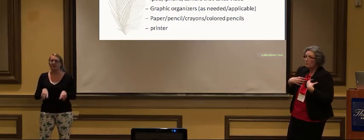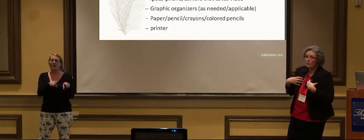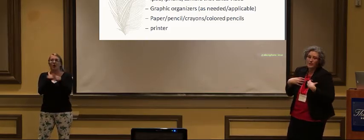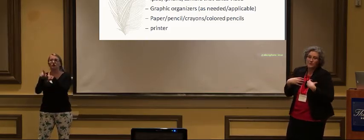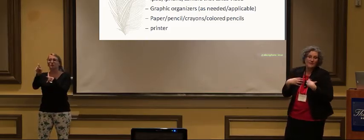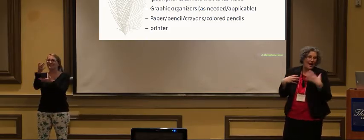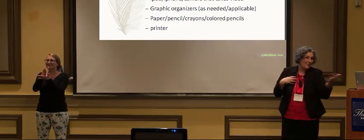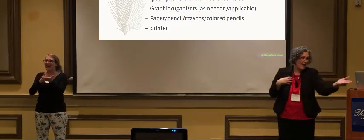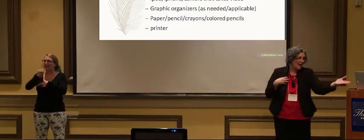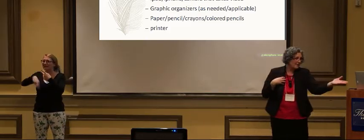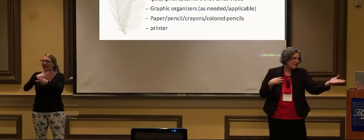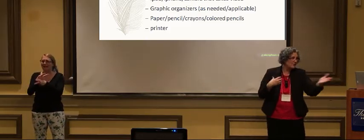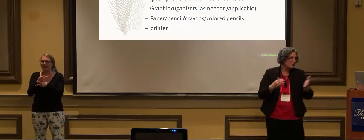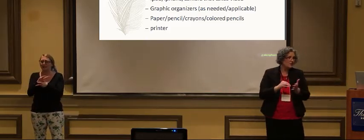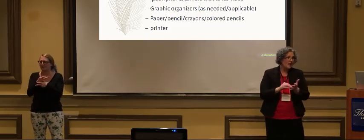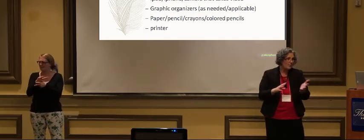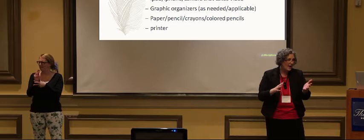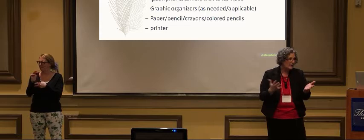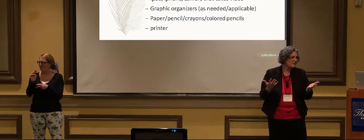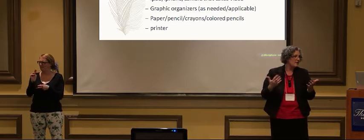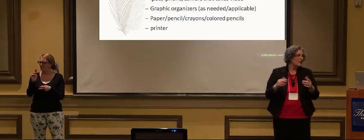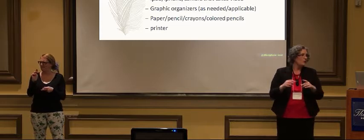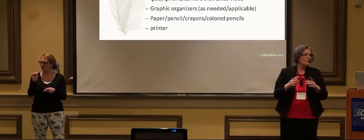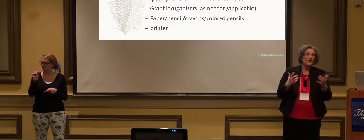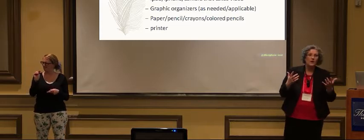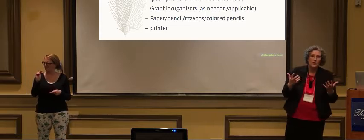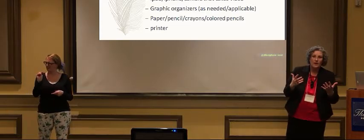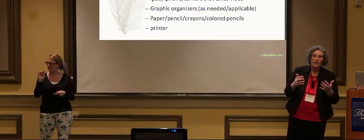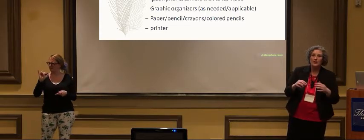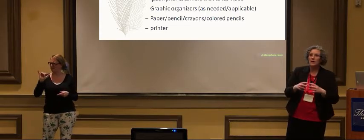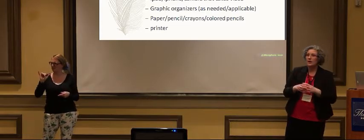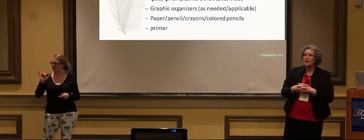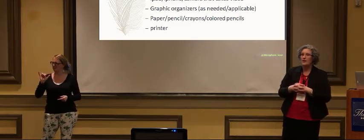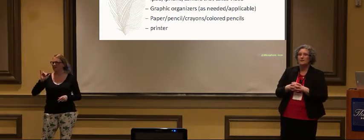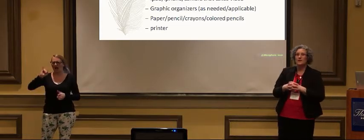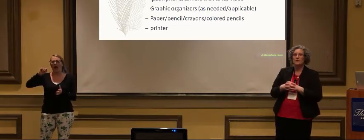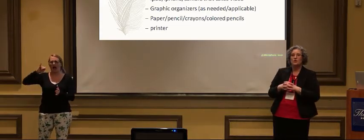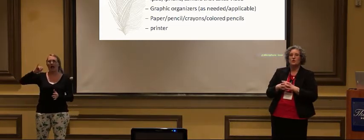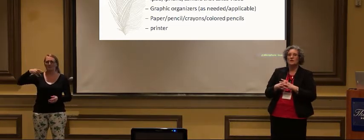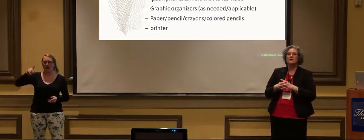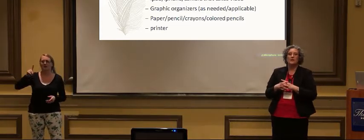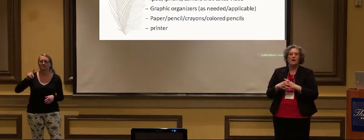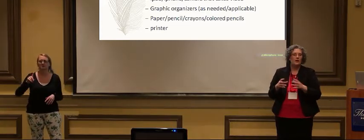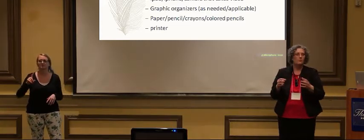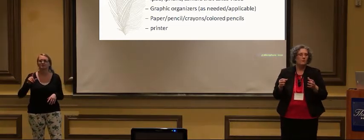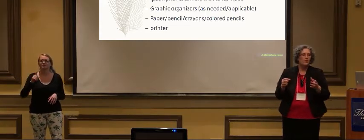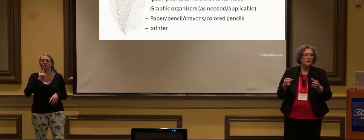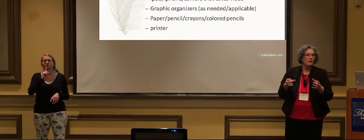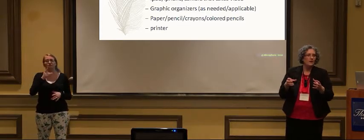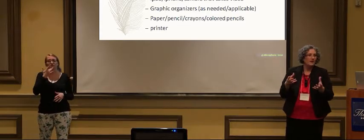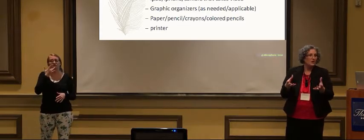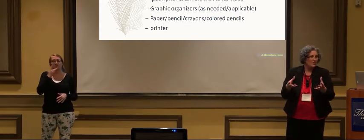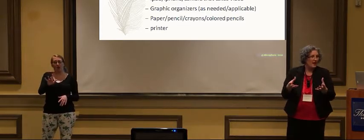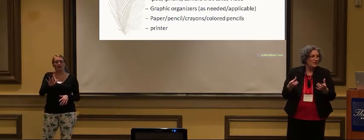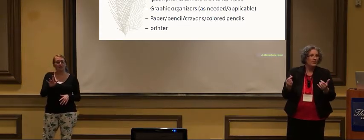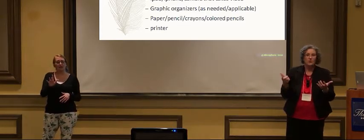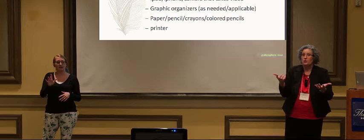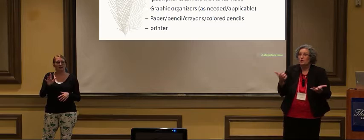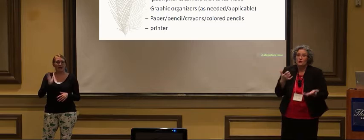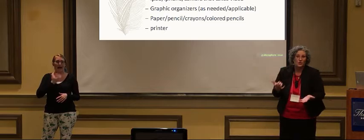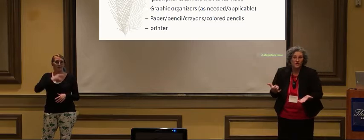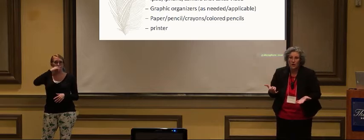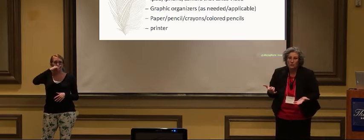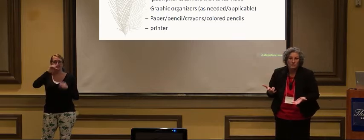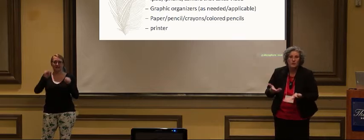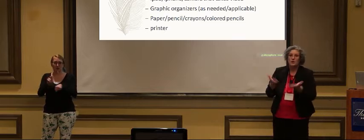of, we use iPads, student iPads. We're very lucky enough that students get to use that, but